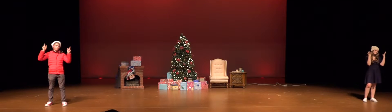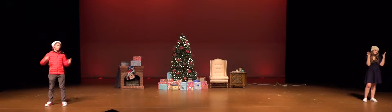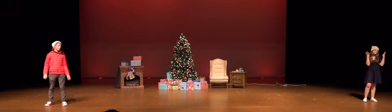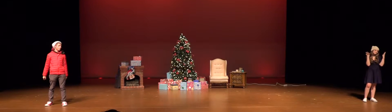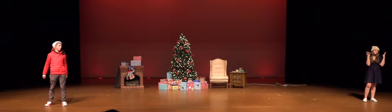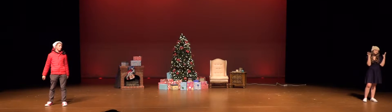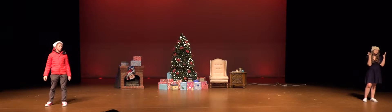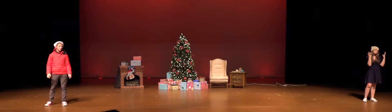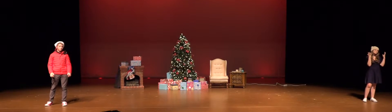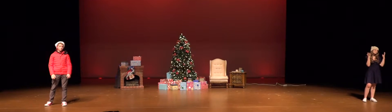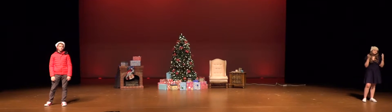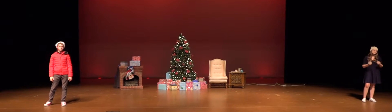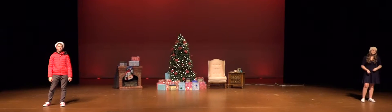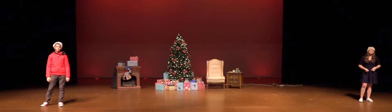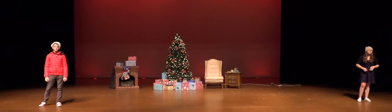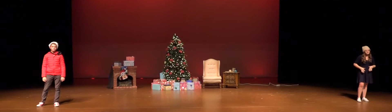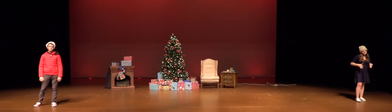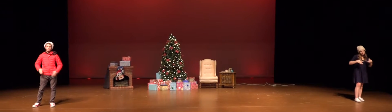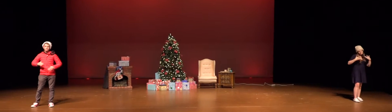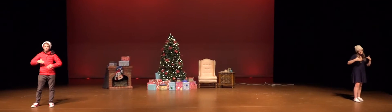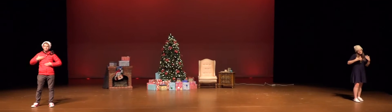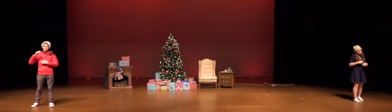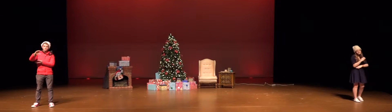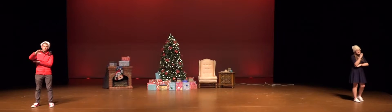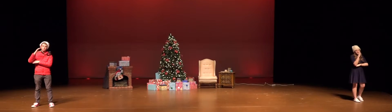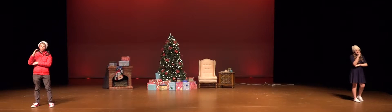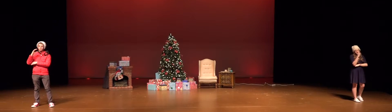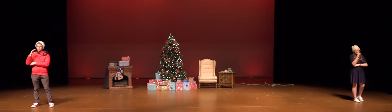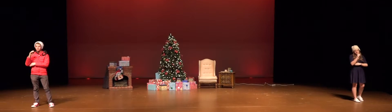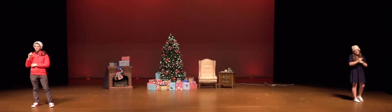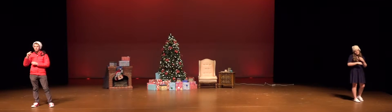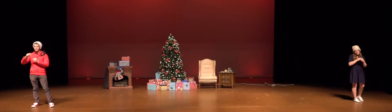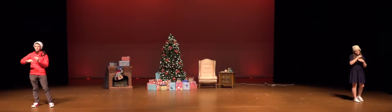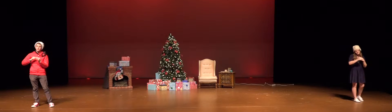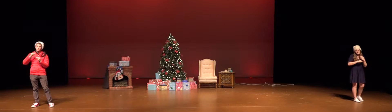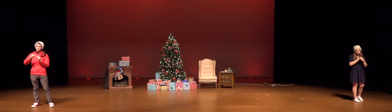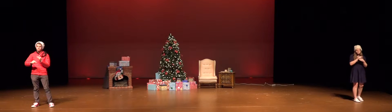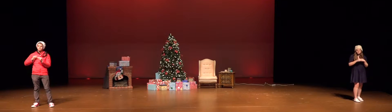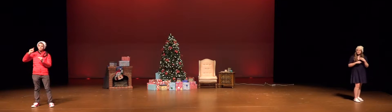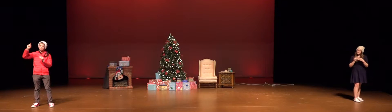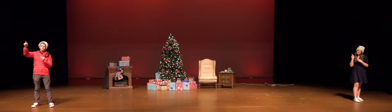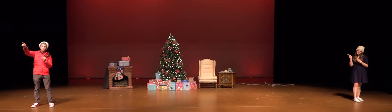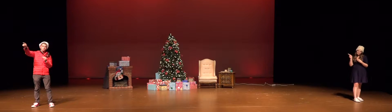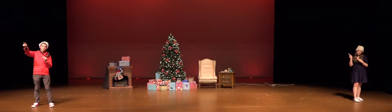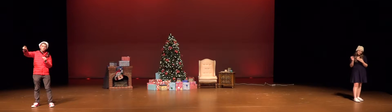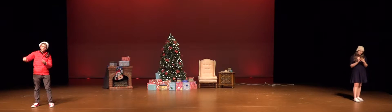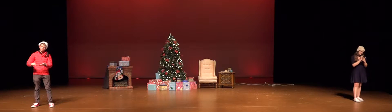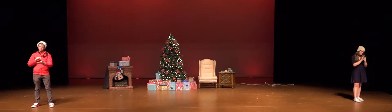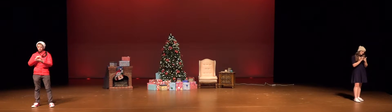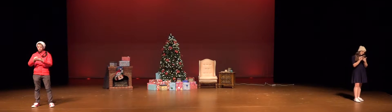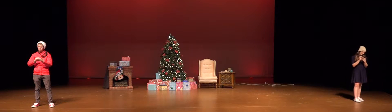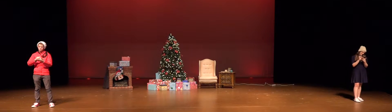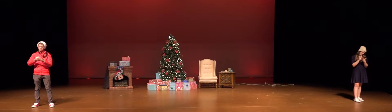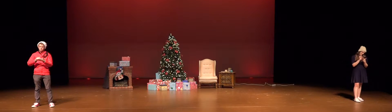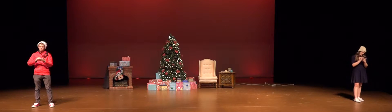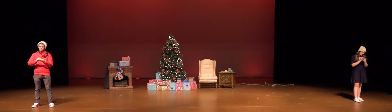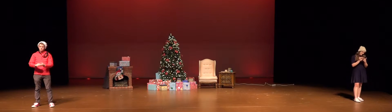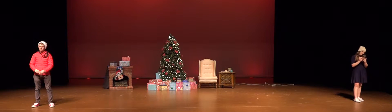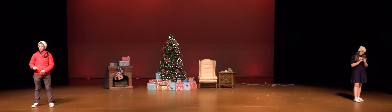doesn't surprise me Last Christmas, I wrapped it up in some day And we've been gone